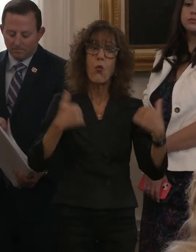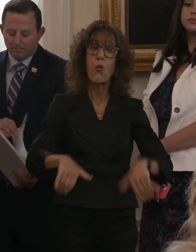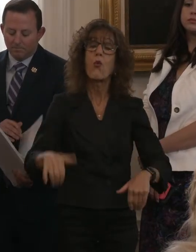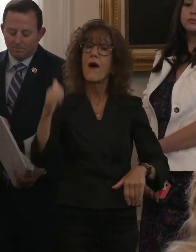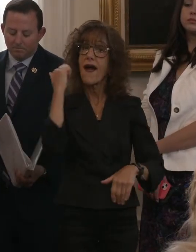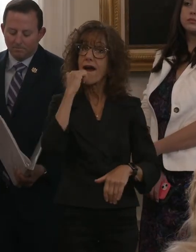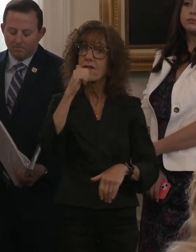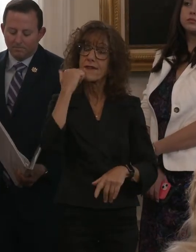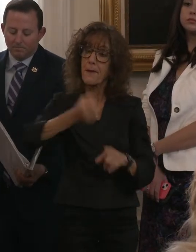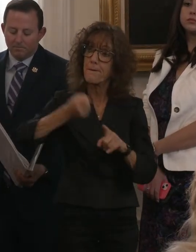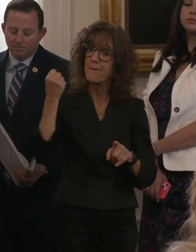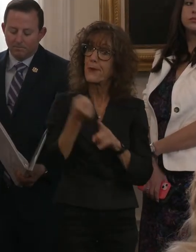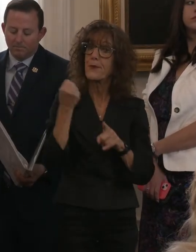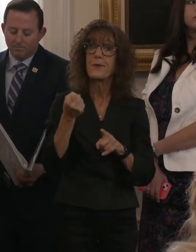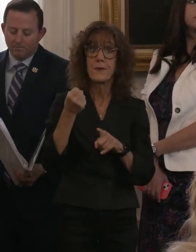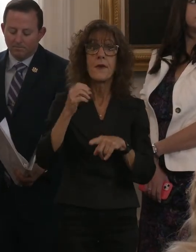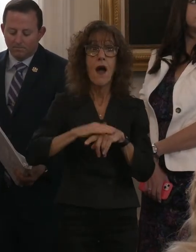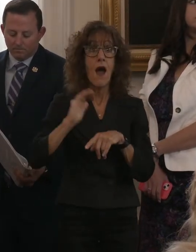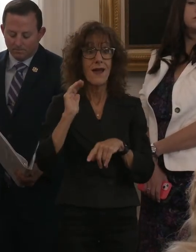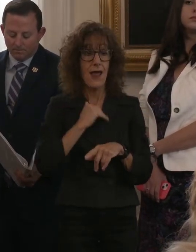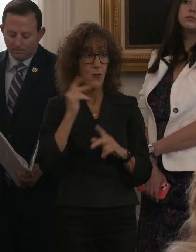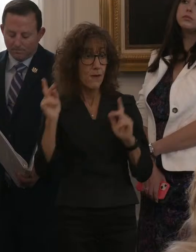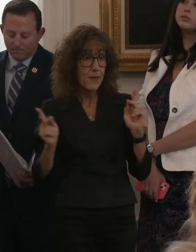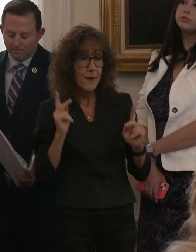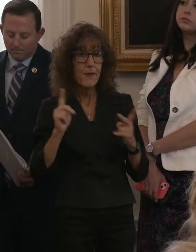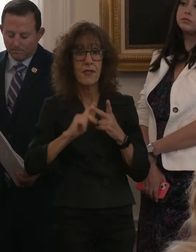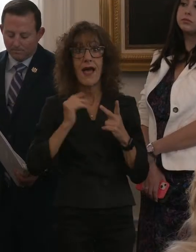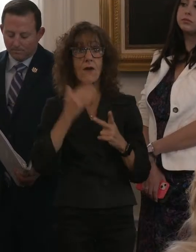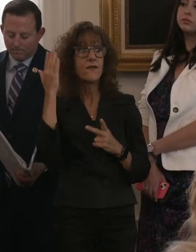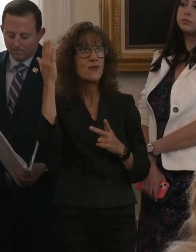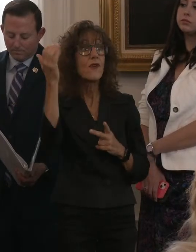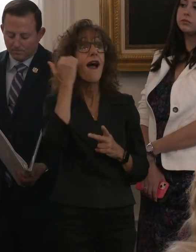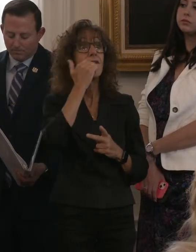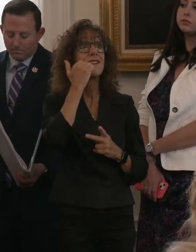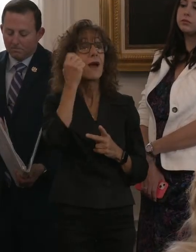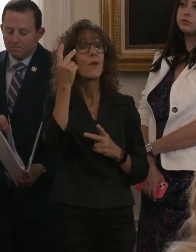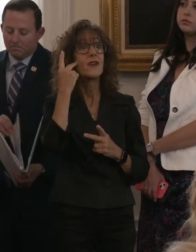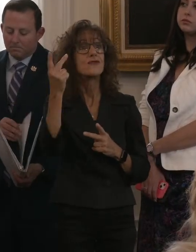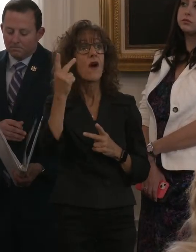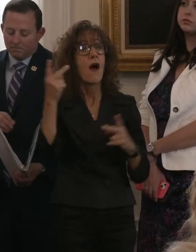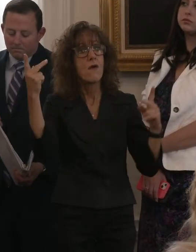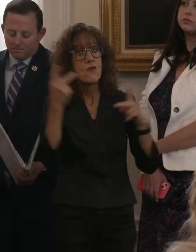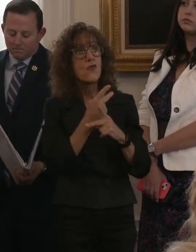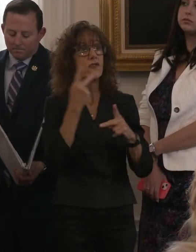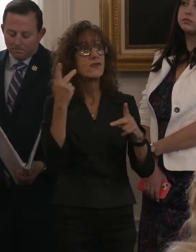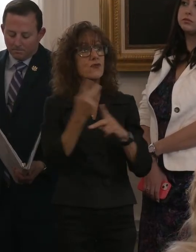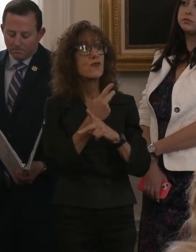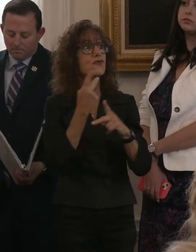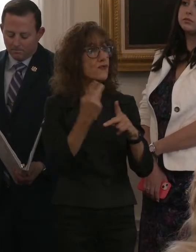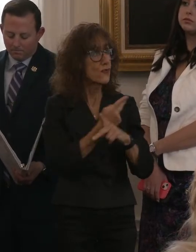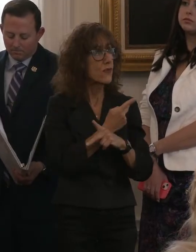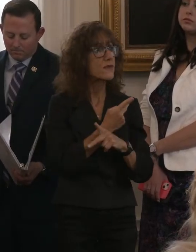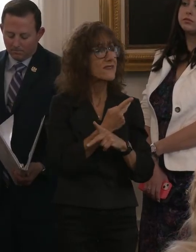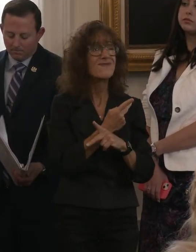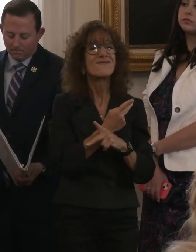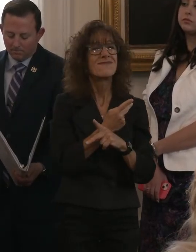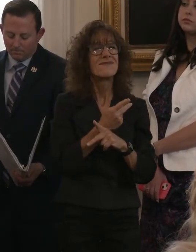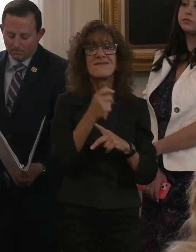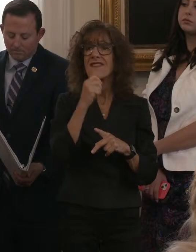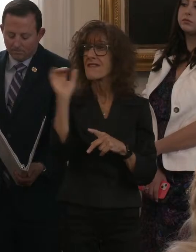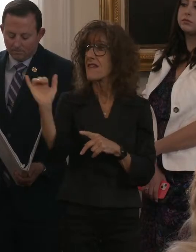people and our future, and every single day we saw how it accelerated. We were not in the same